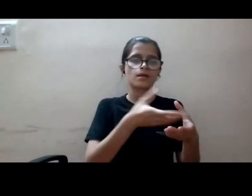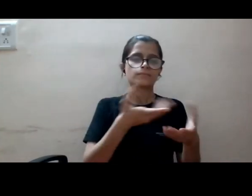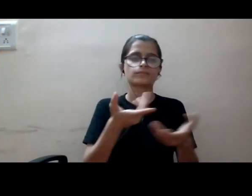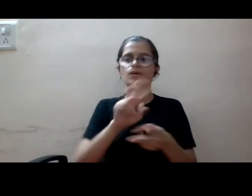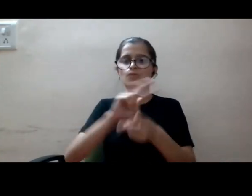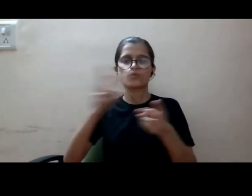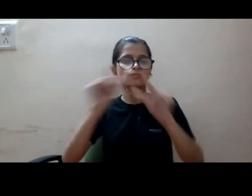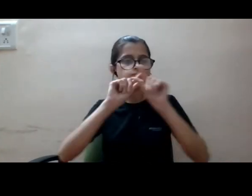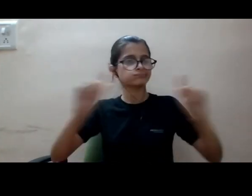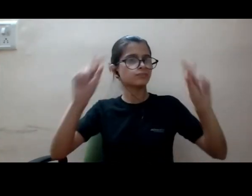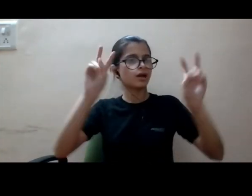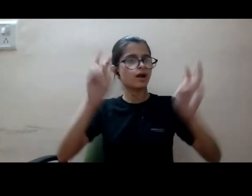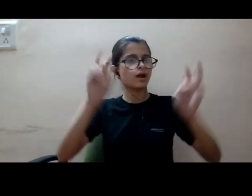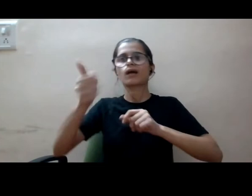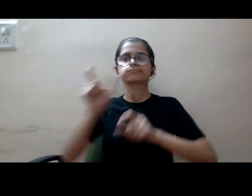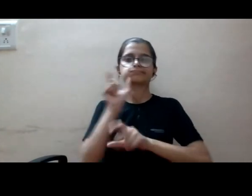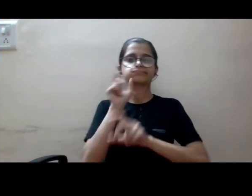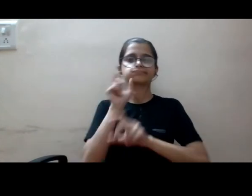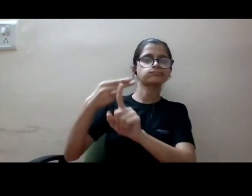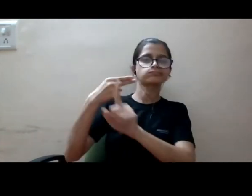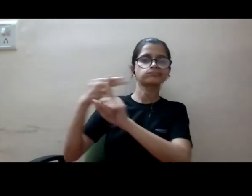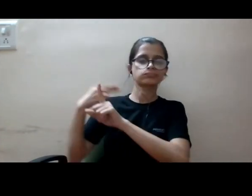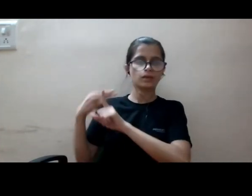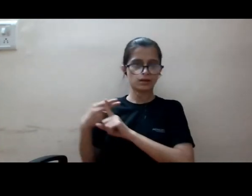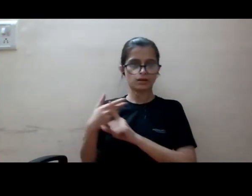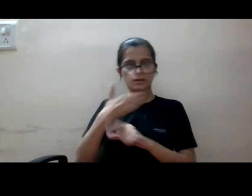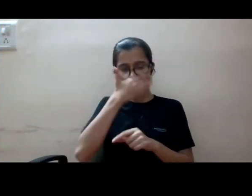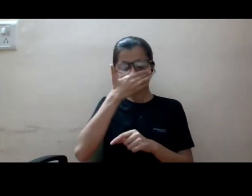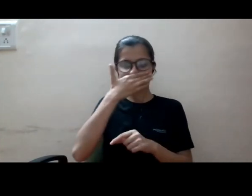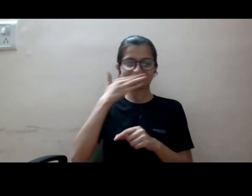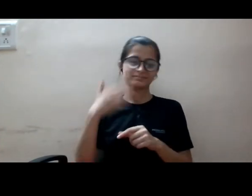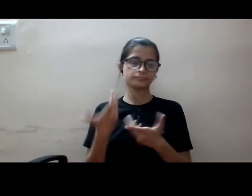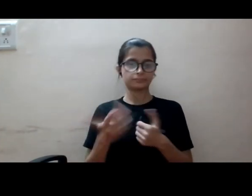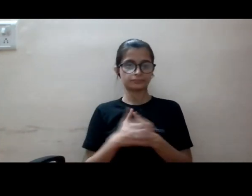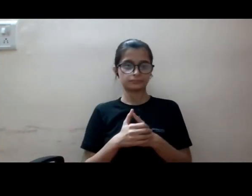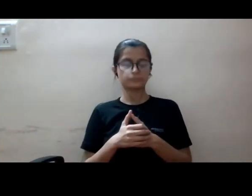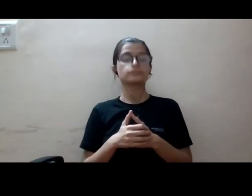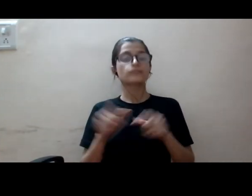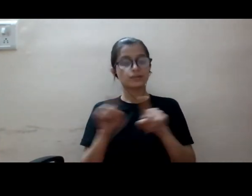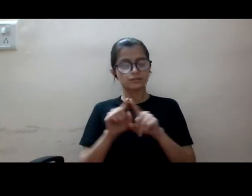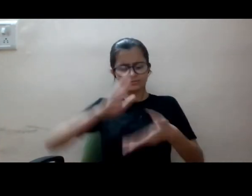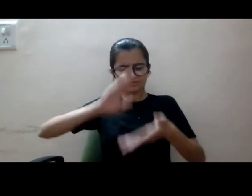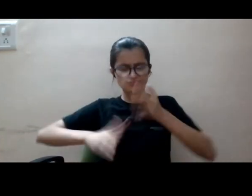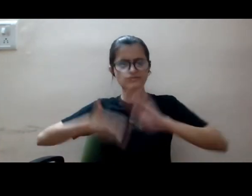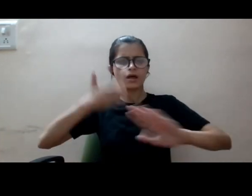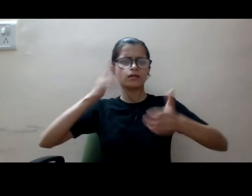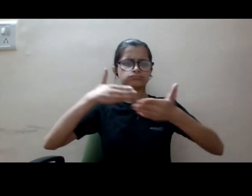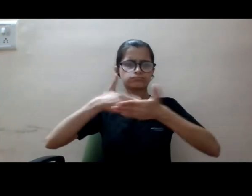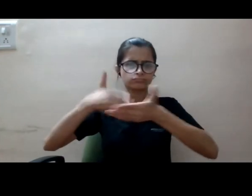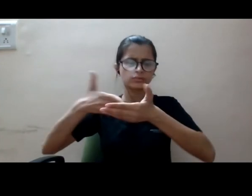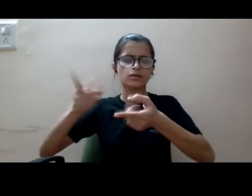metaphors about others that are demeaning and delimiting. And the challenge is to take those